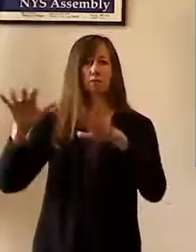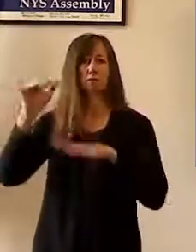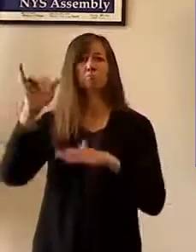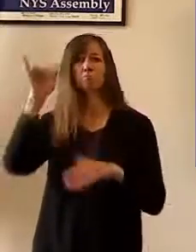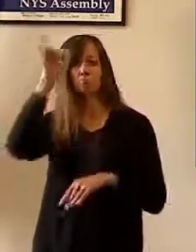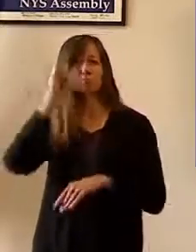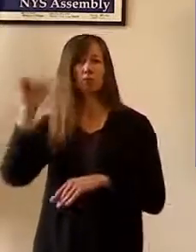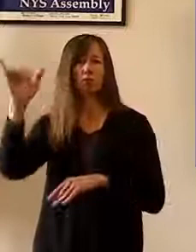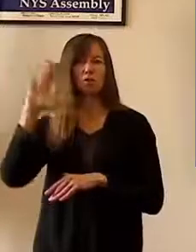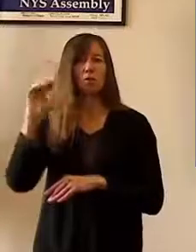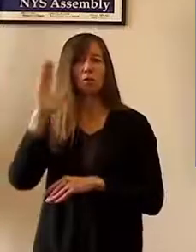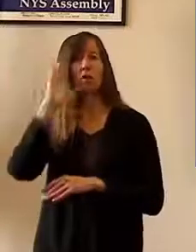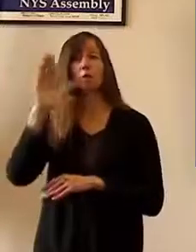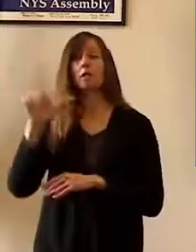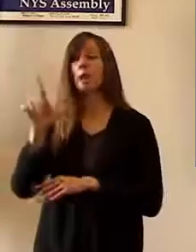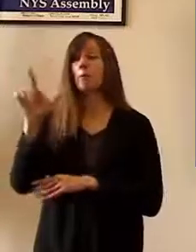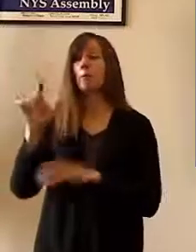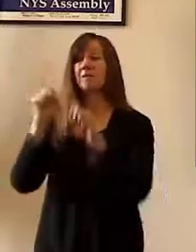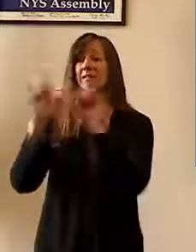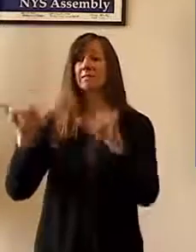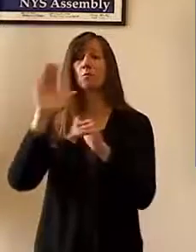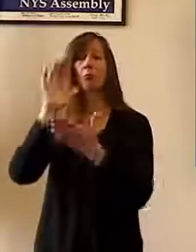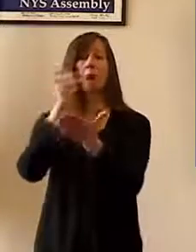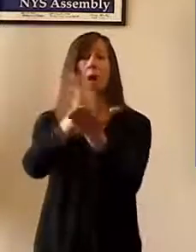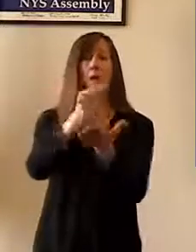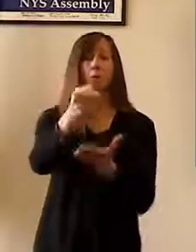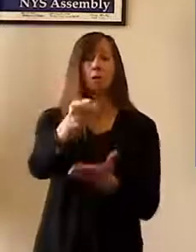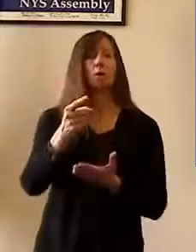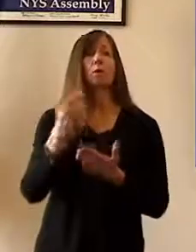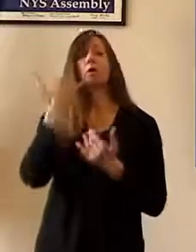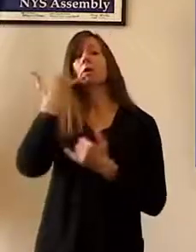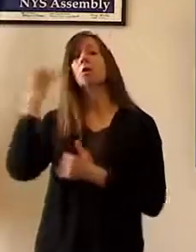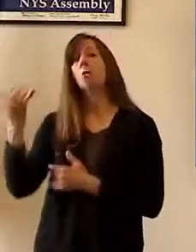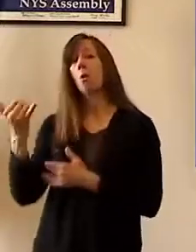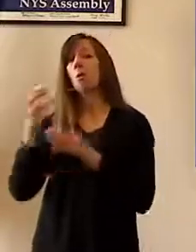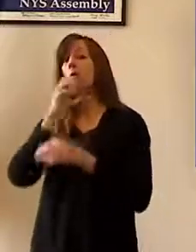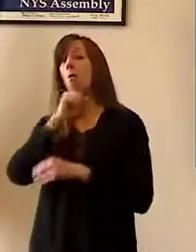citizen and you want direct assistance from the Office for the Aging, you can call